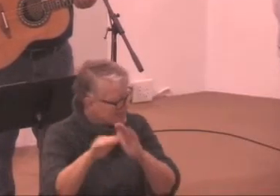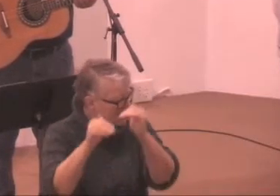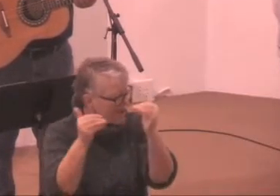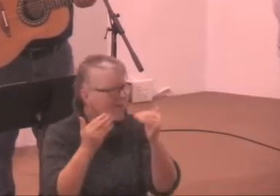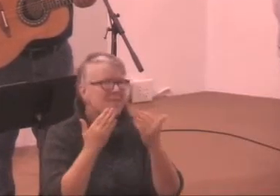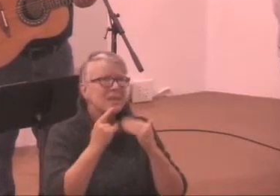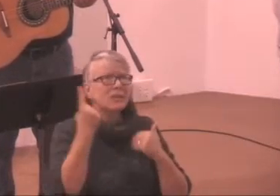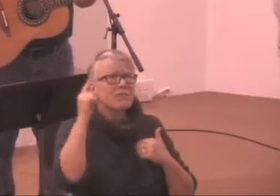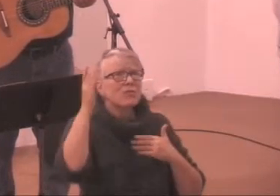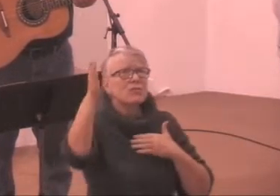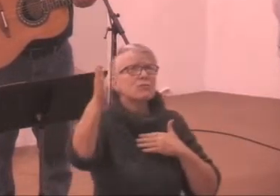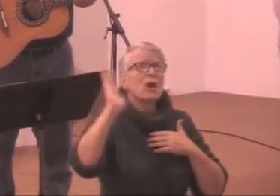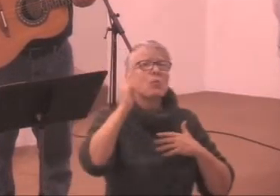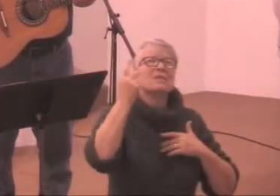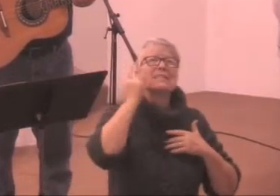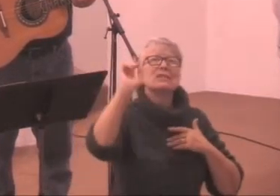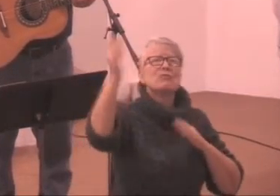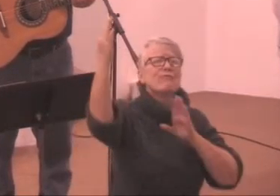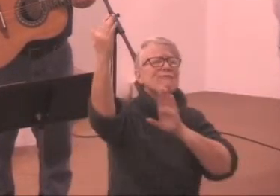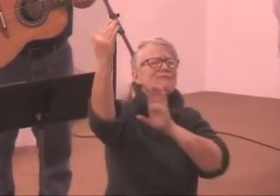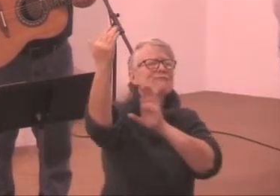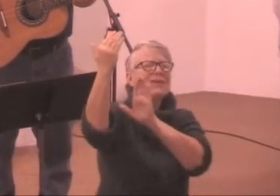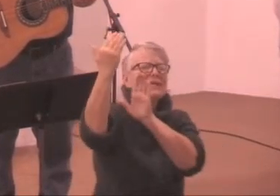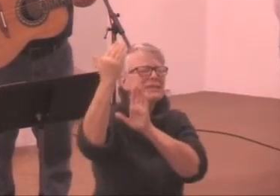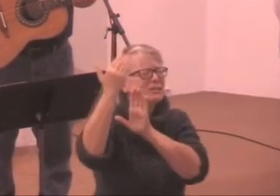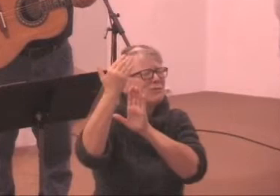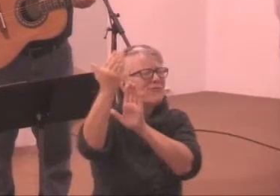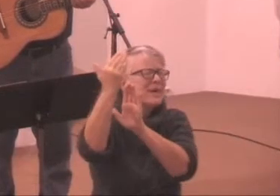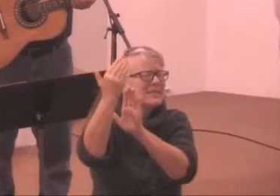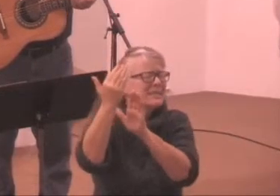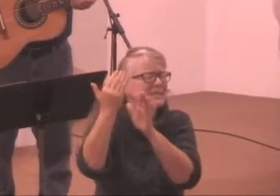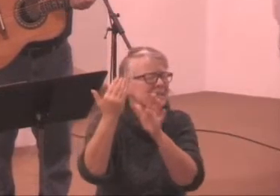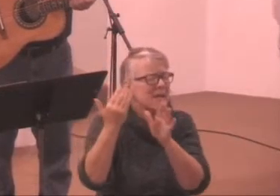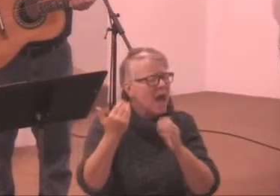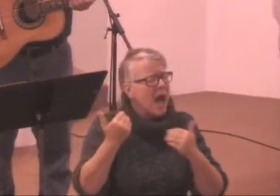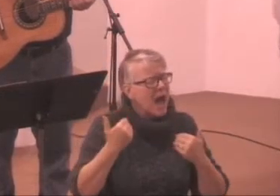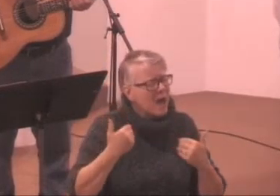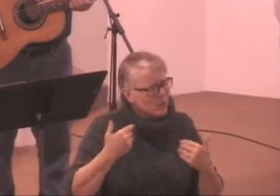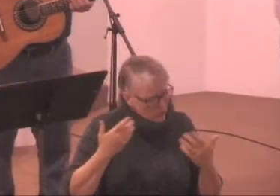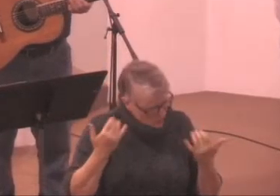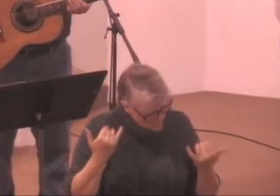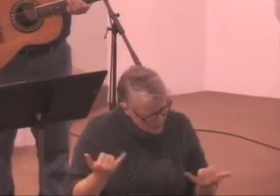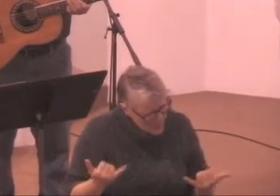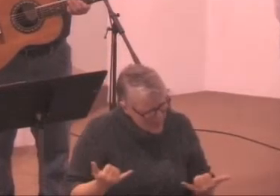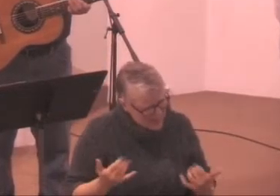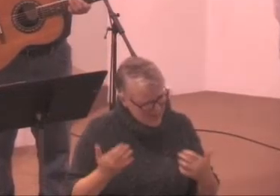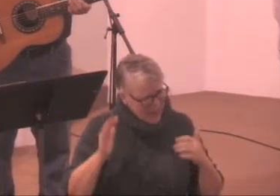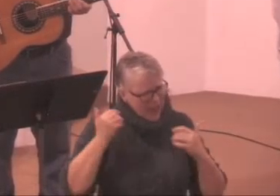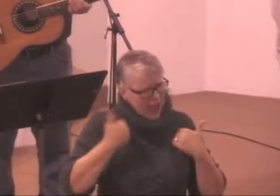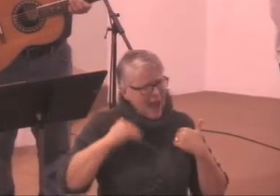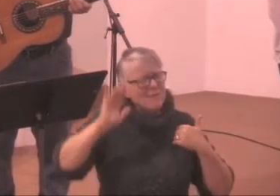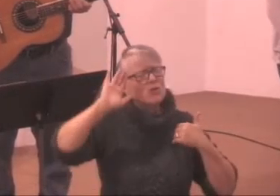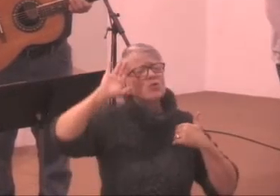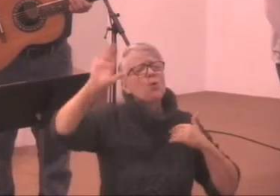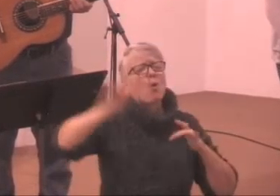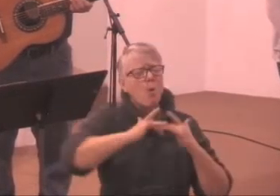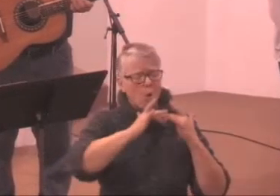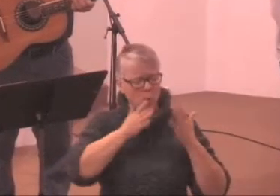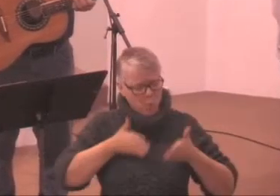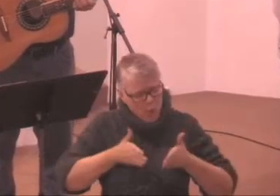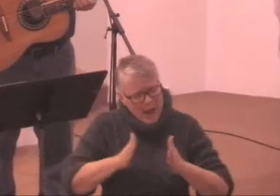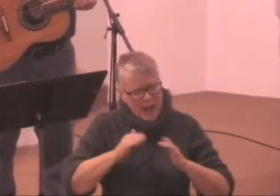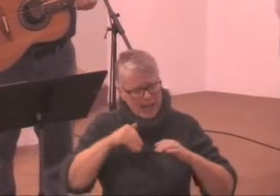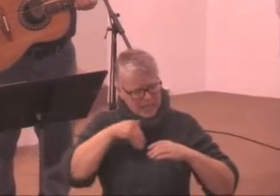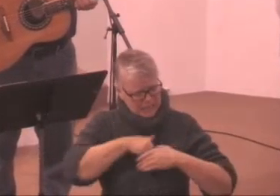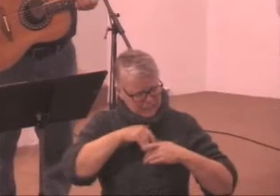face. Lord, tonight we ask you, Lord, have your way in our hearts. Change our hearts. Make us more like